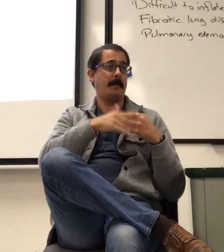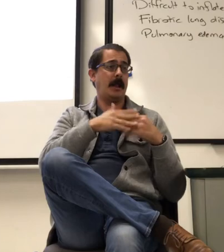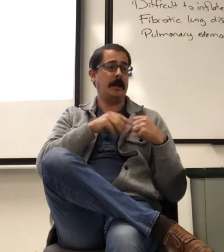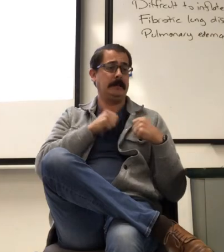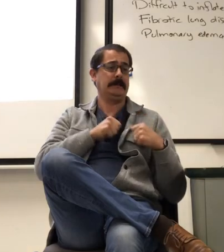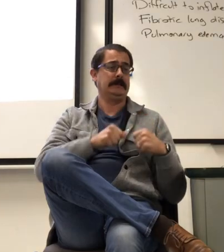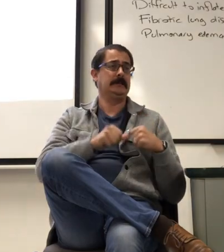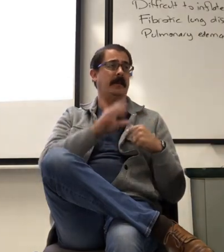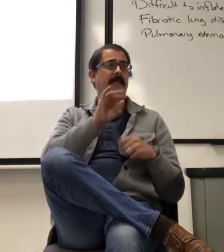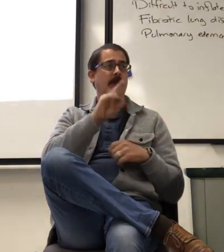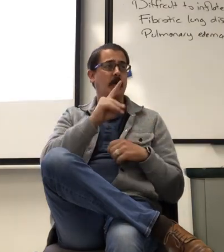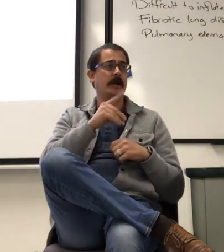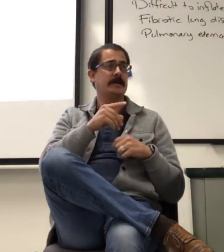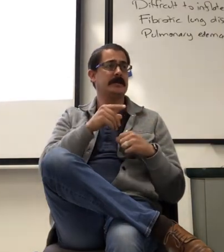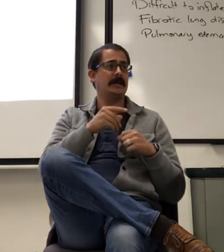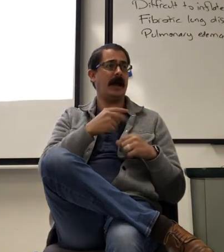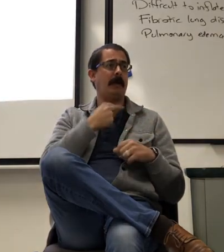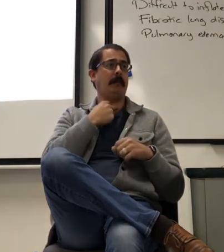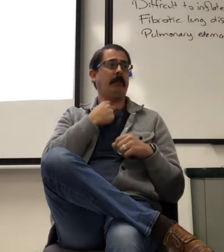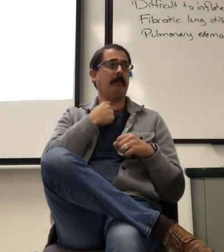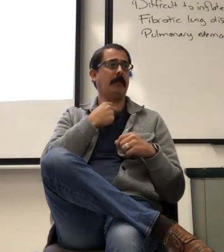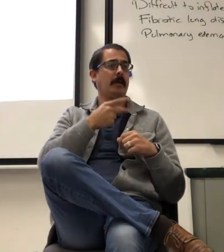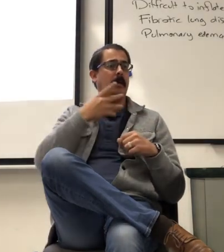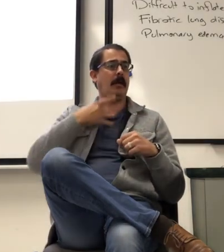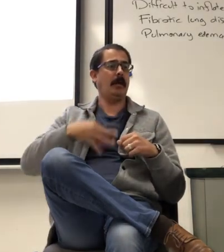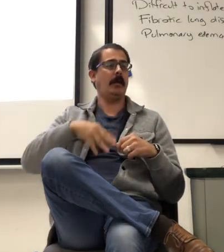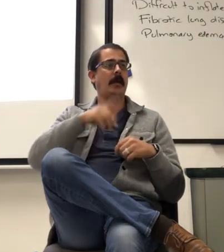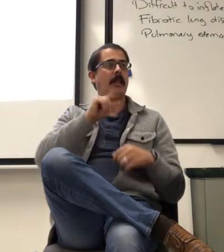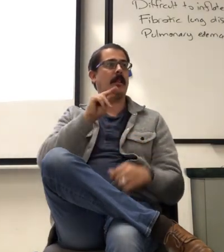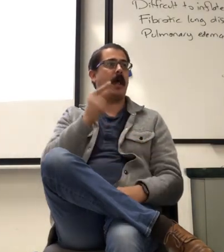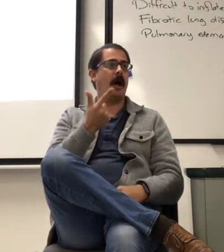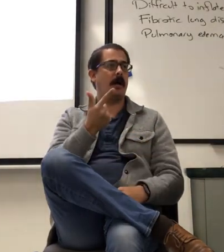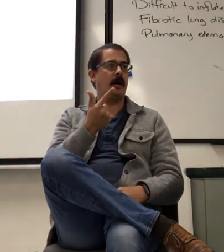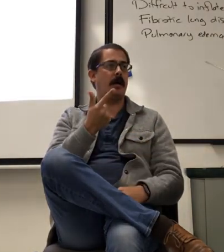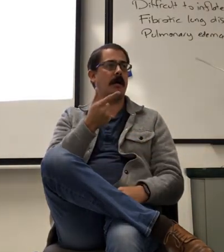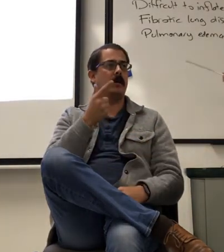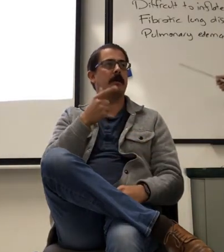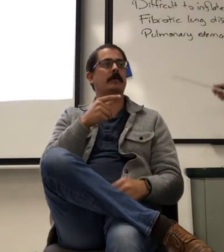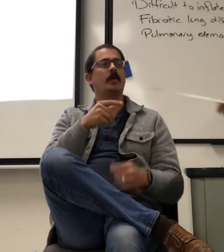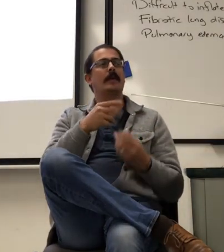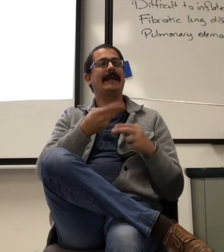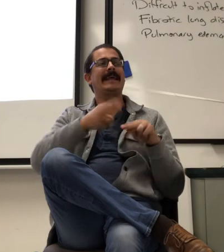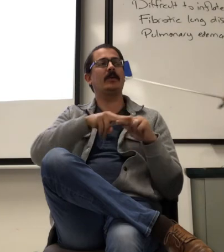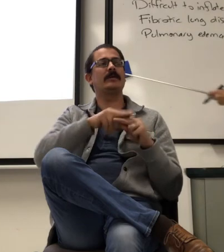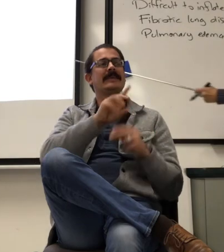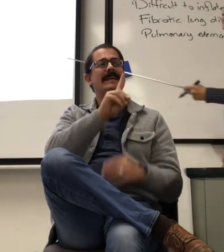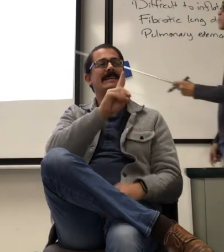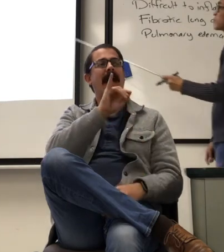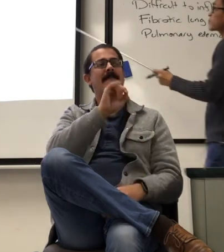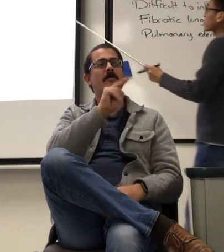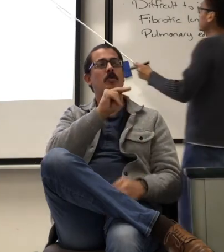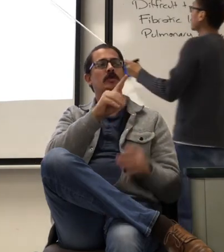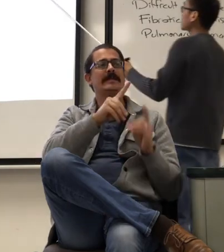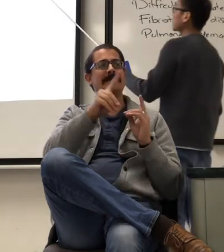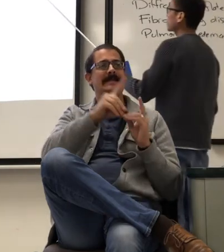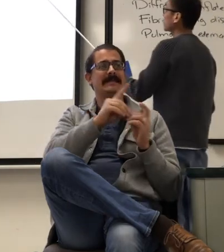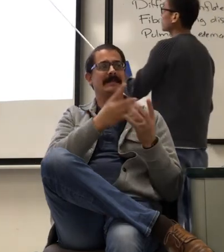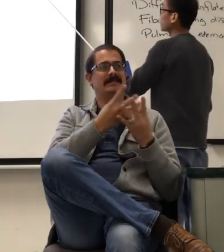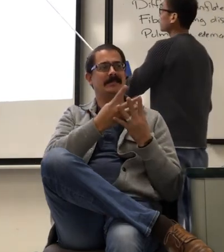fluids get backed up into the lungs. And what you do is you put an increased diffusion distance,